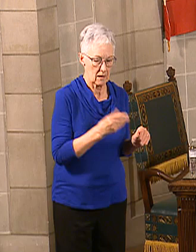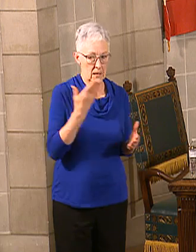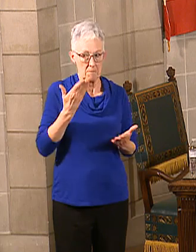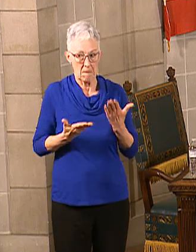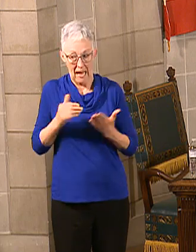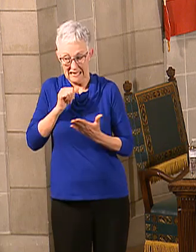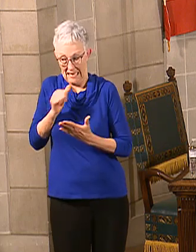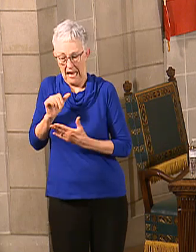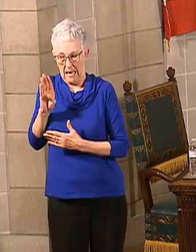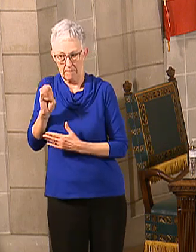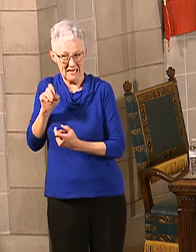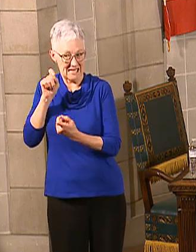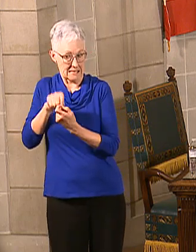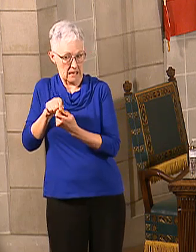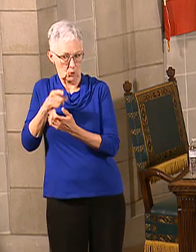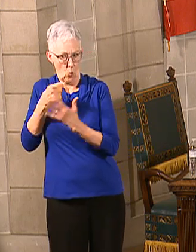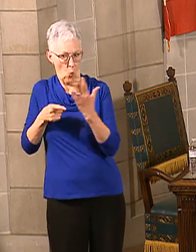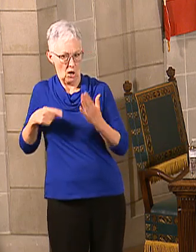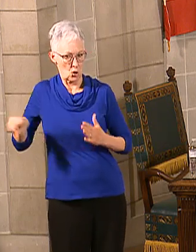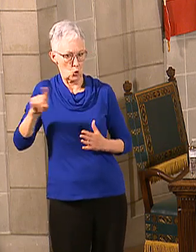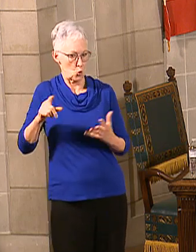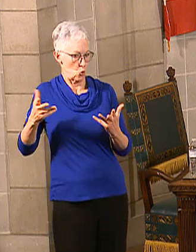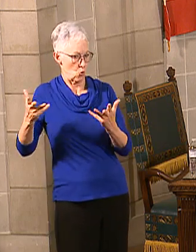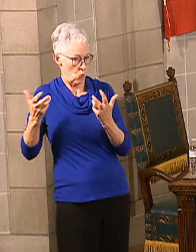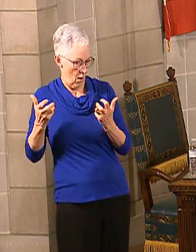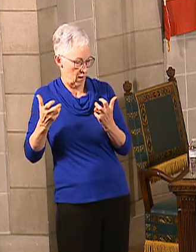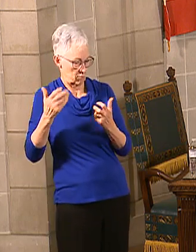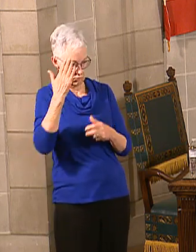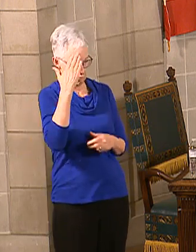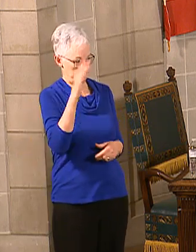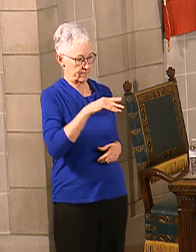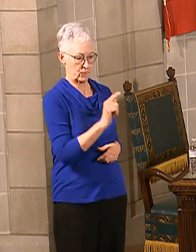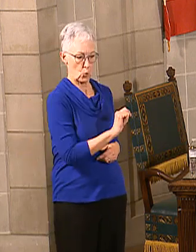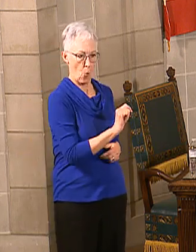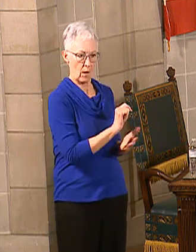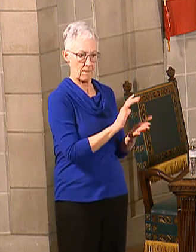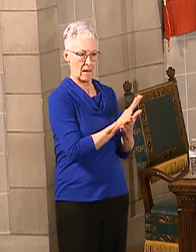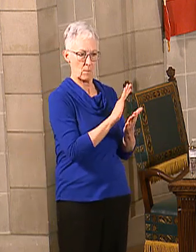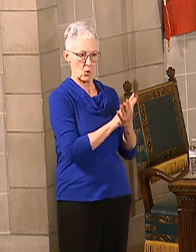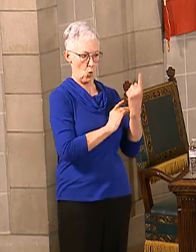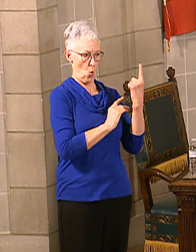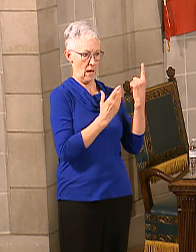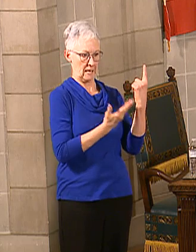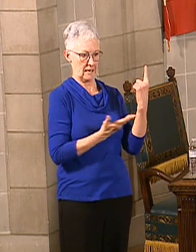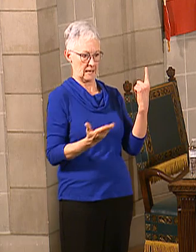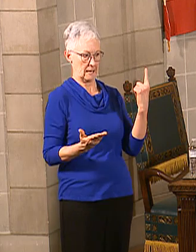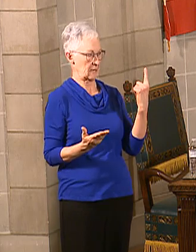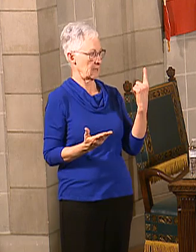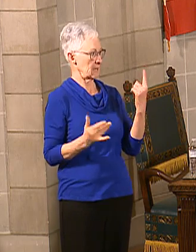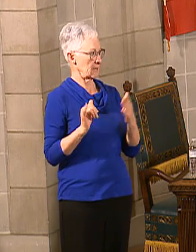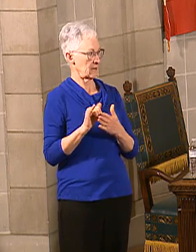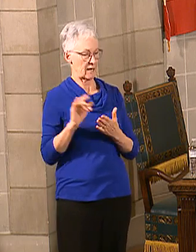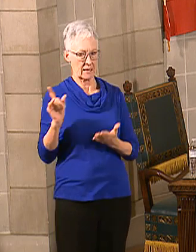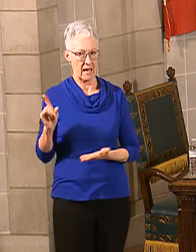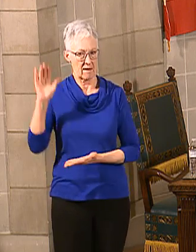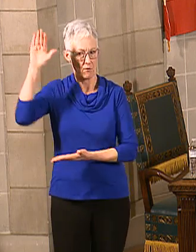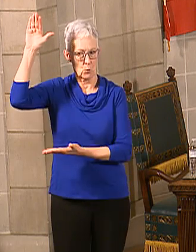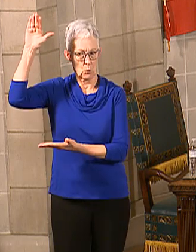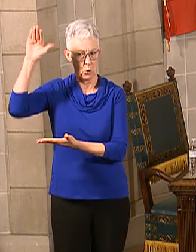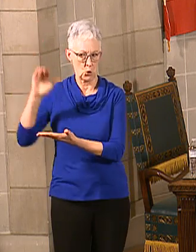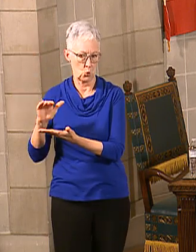that toilet paper is one of the items that they have reduced the number of SKUs.